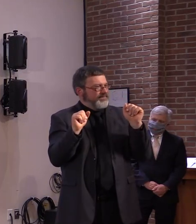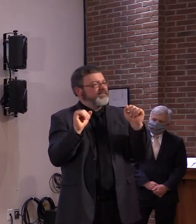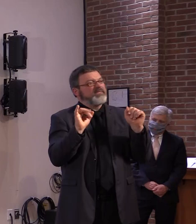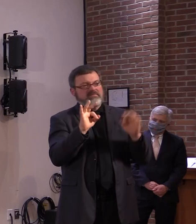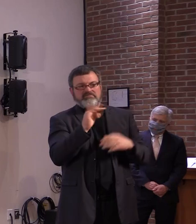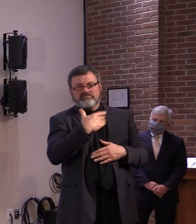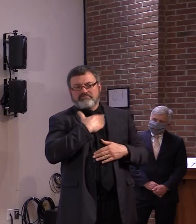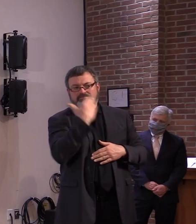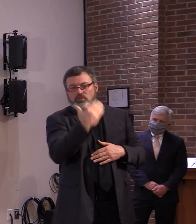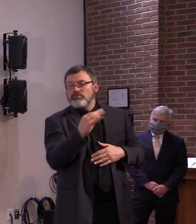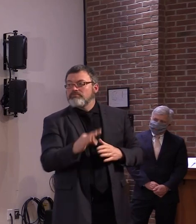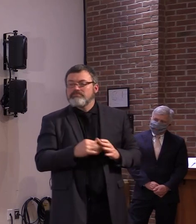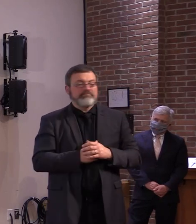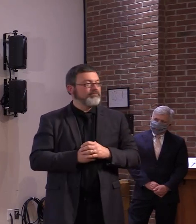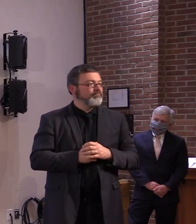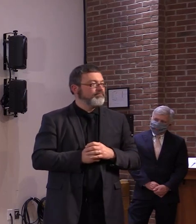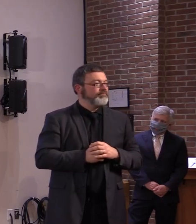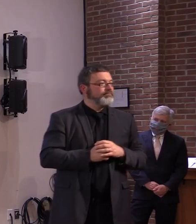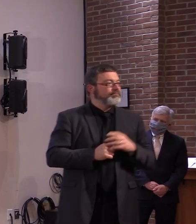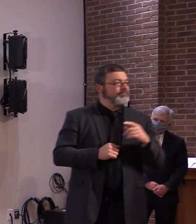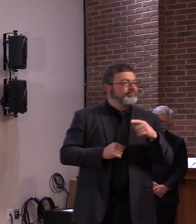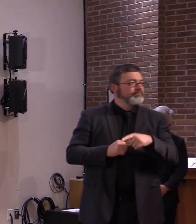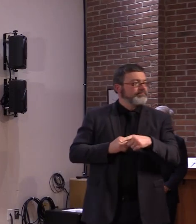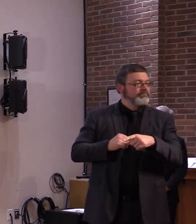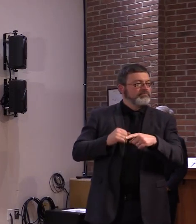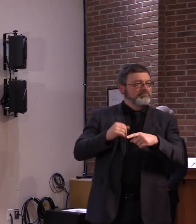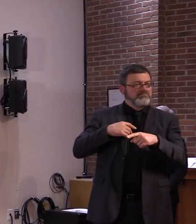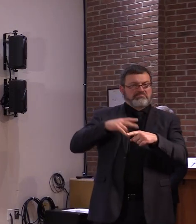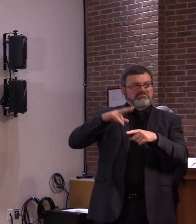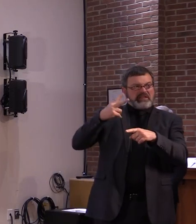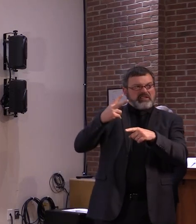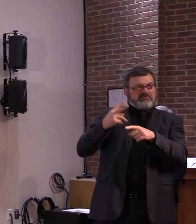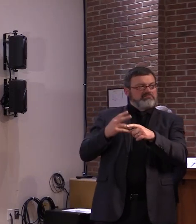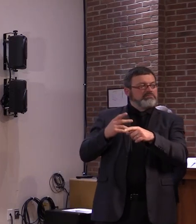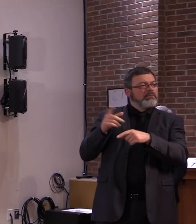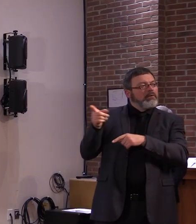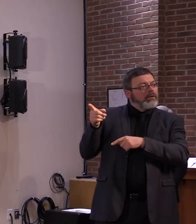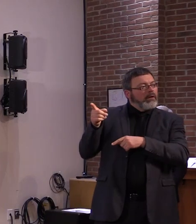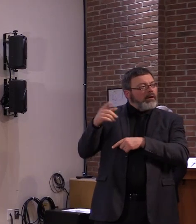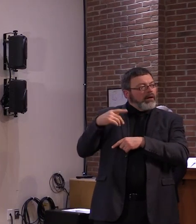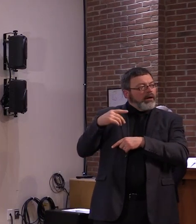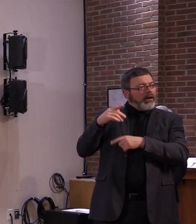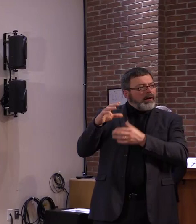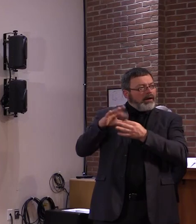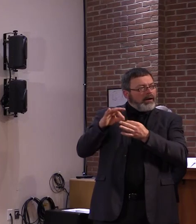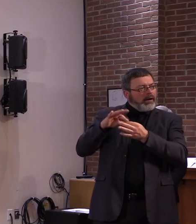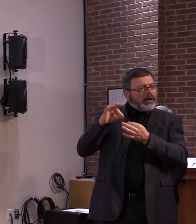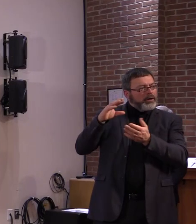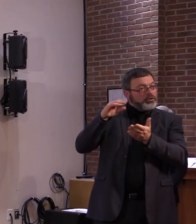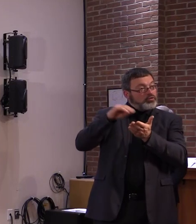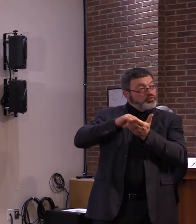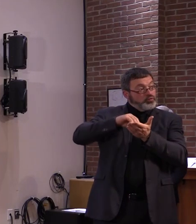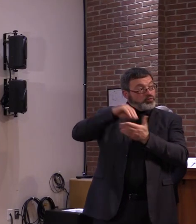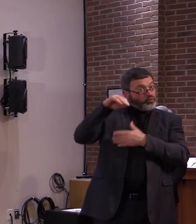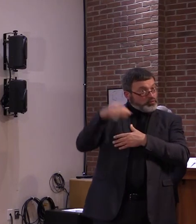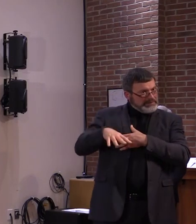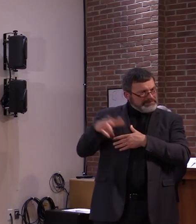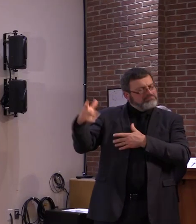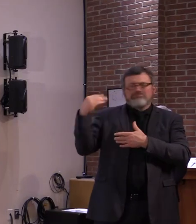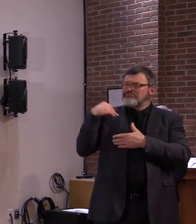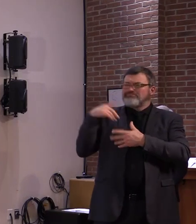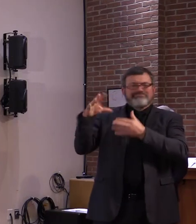My second question might be for you as well, Dr. Bell. Earlier you said students are doing better emotionally now that schools are back